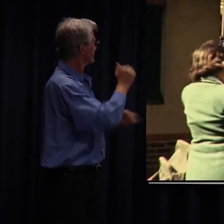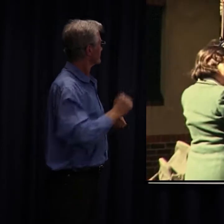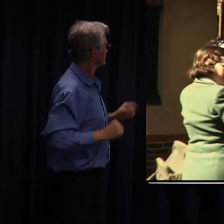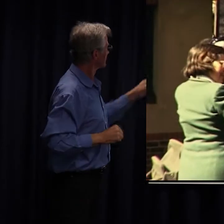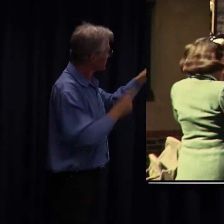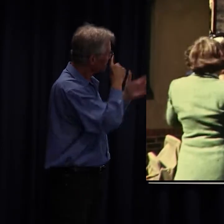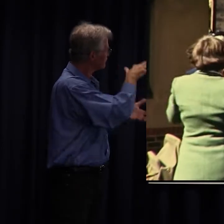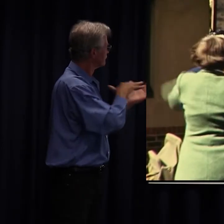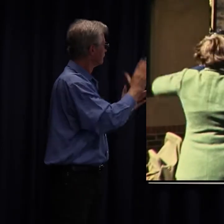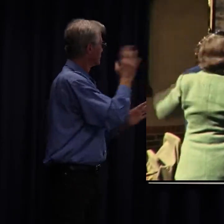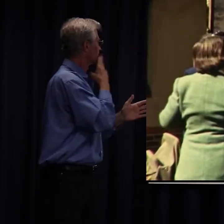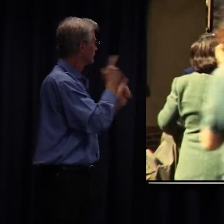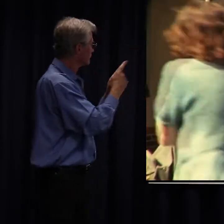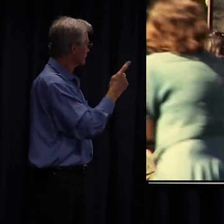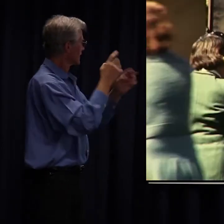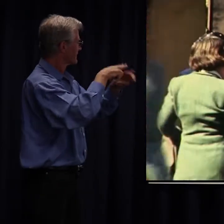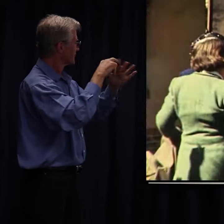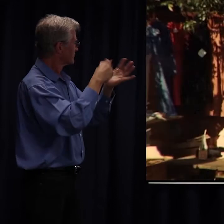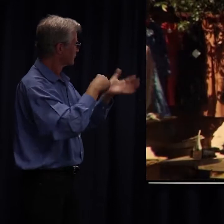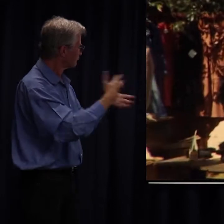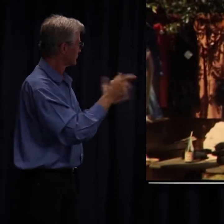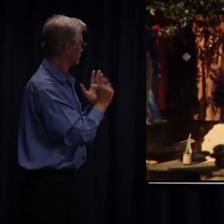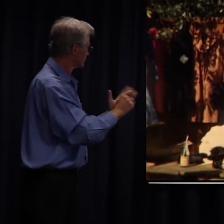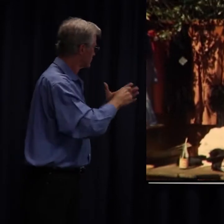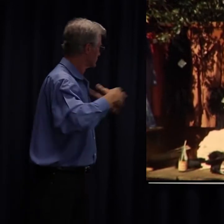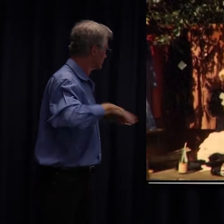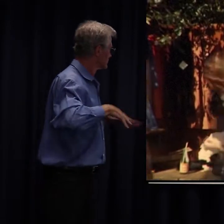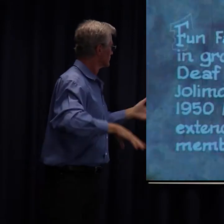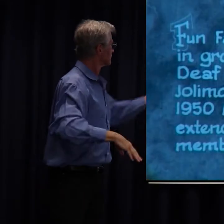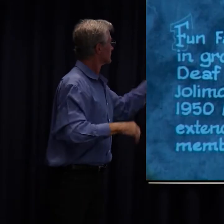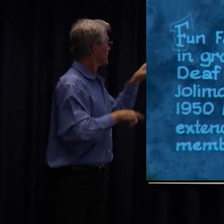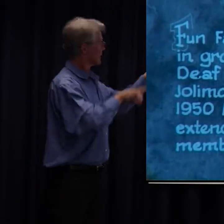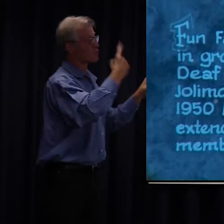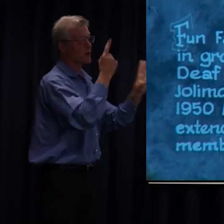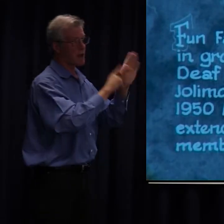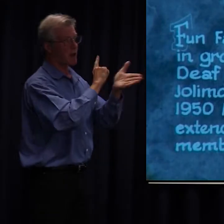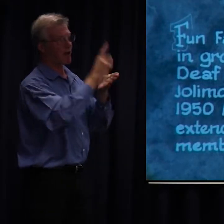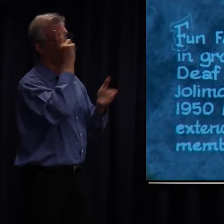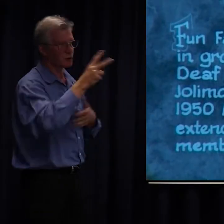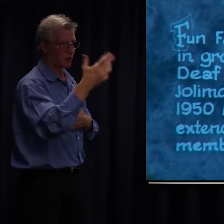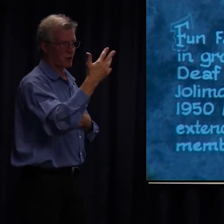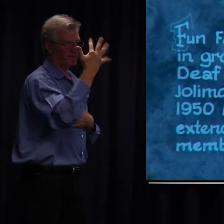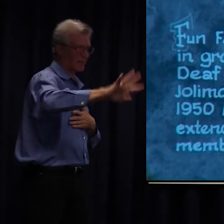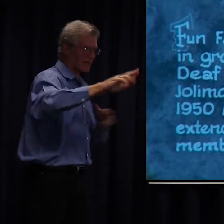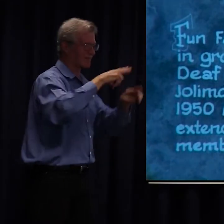You can see some people there. They're very well known in the deaf community. They have a market, they have a fete. And so